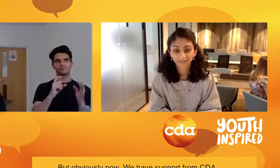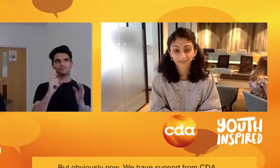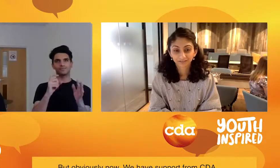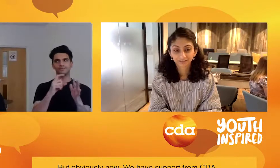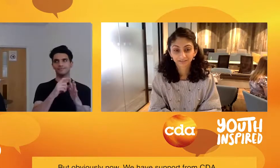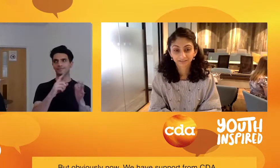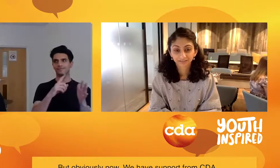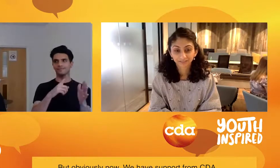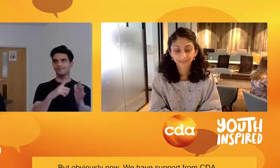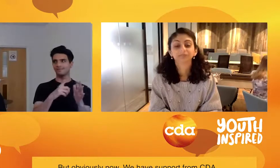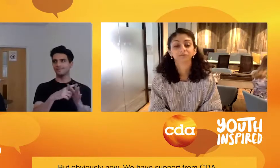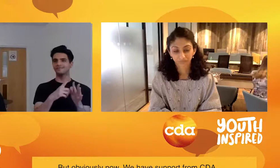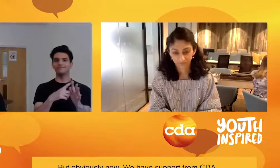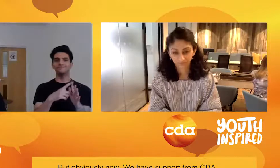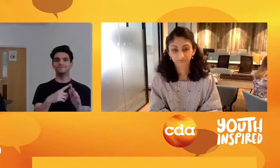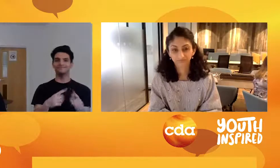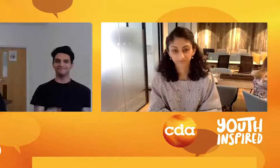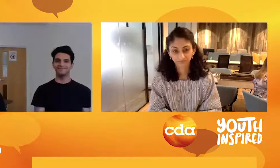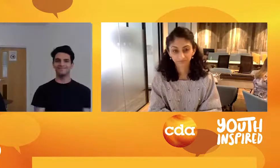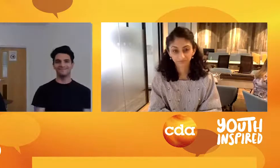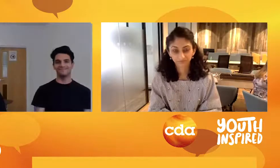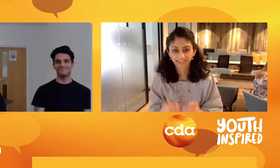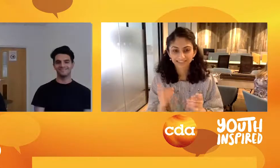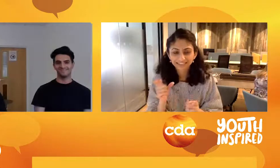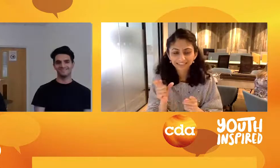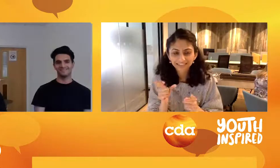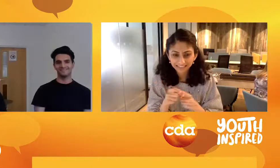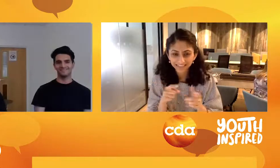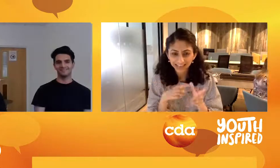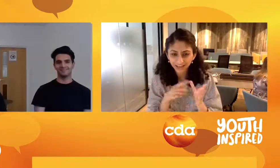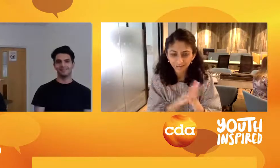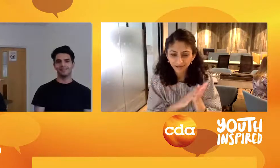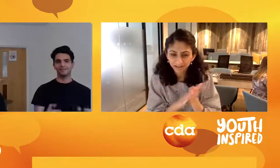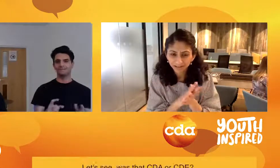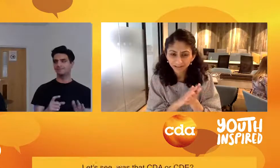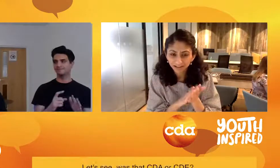we have support from CDA.